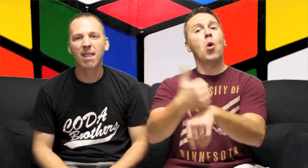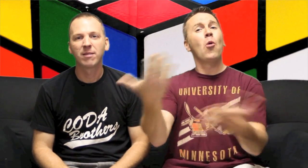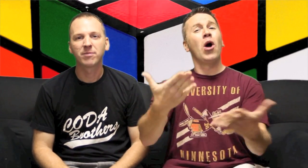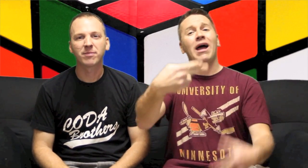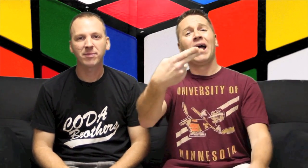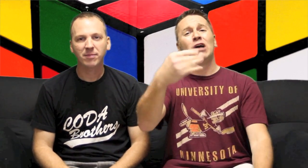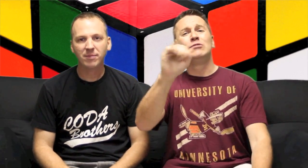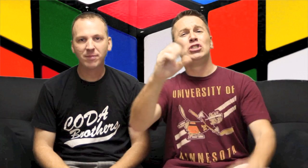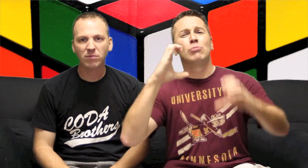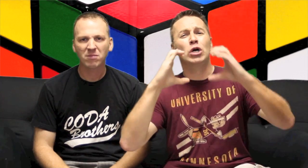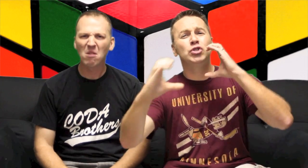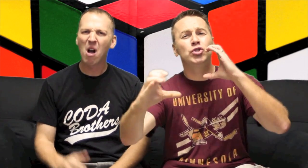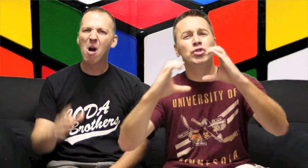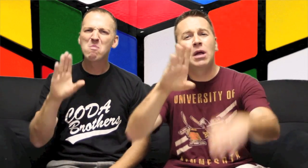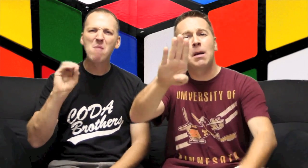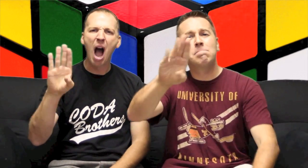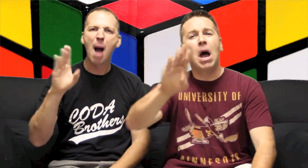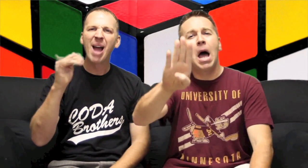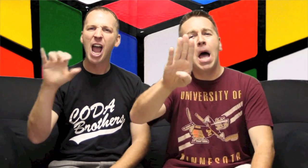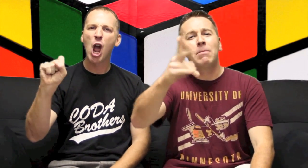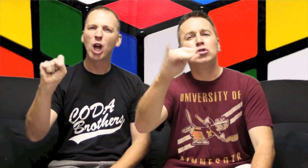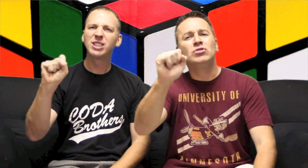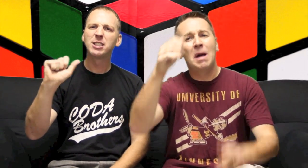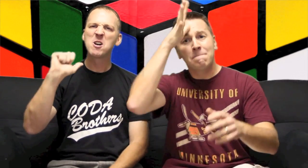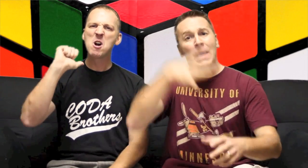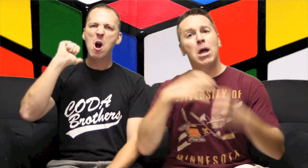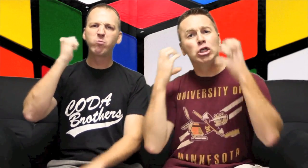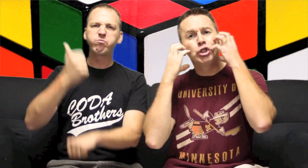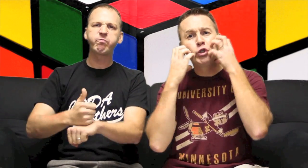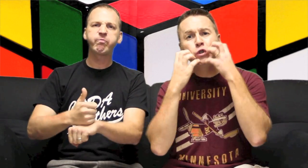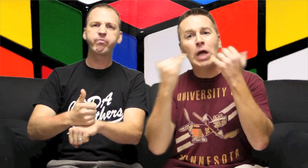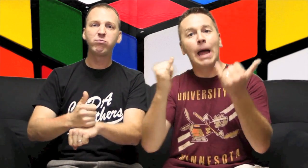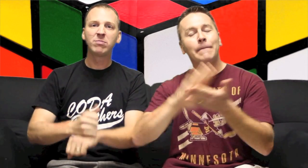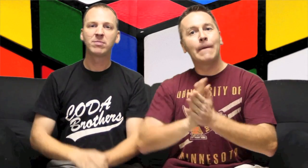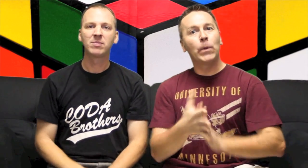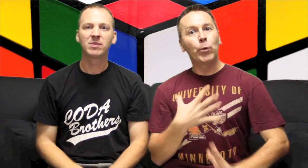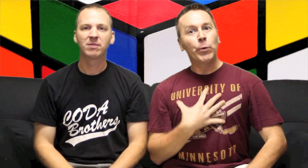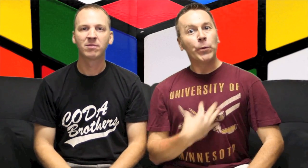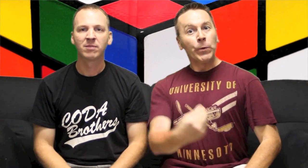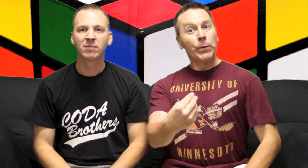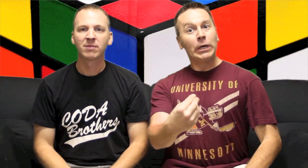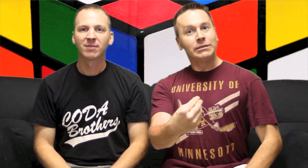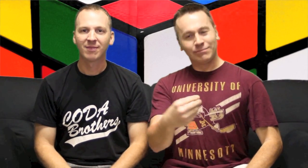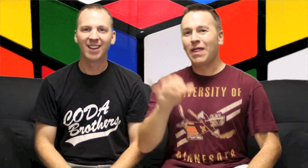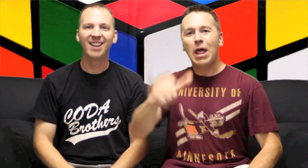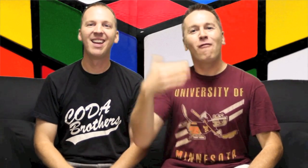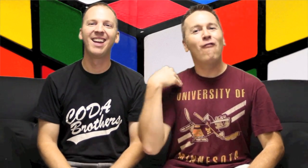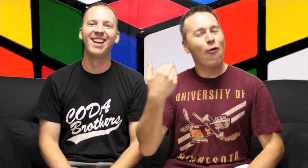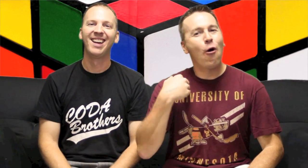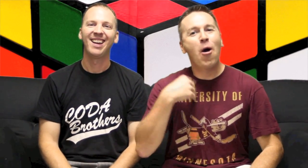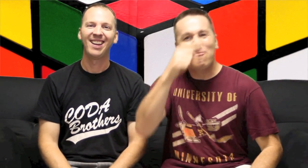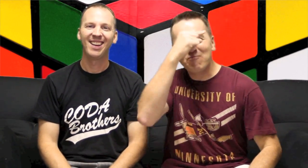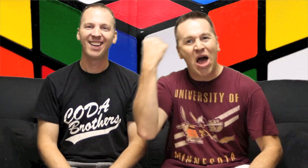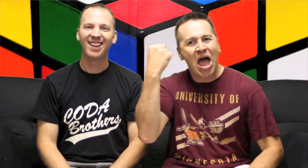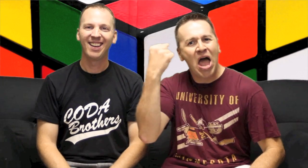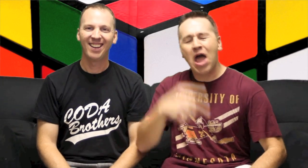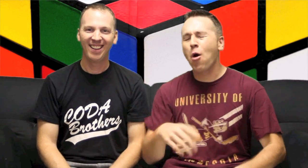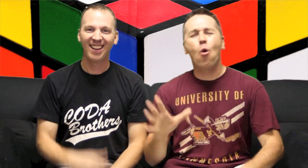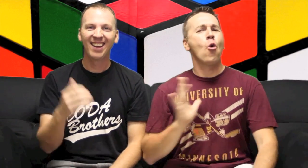the 80s, Harris Communications was founded. Oh, Bob Harris. Harris. Right now, he's a bearded guy with white beard. Well, in the 80s, it was a black